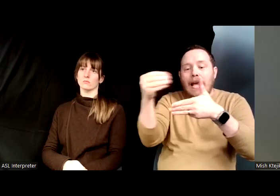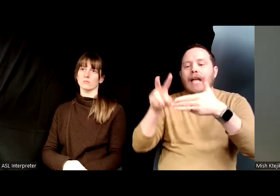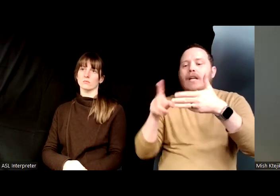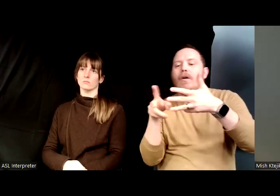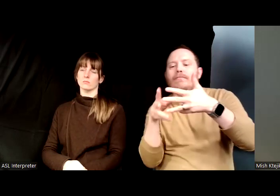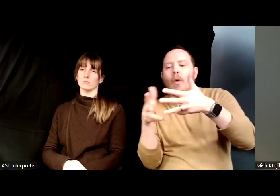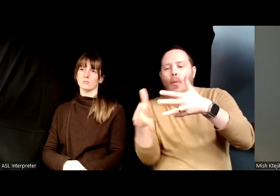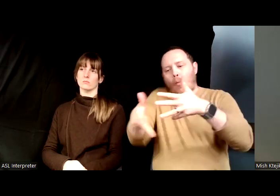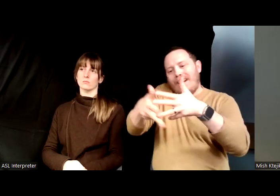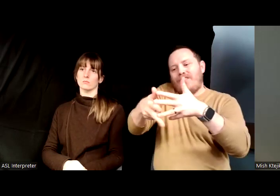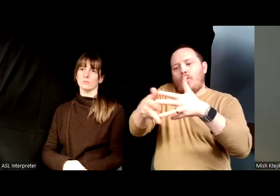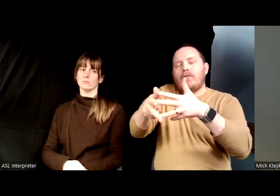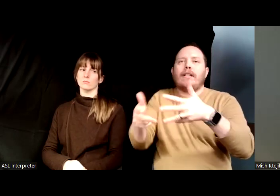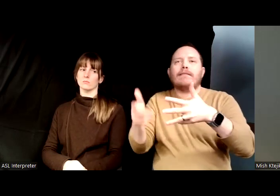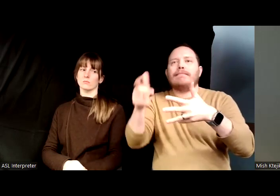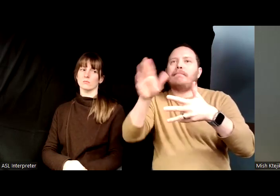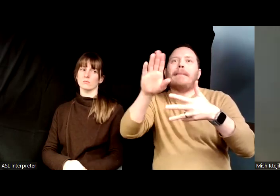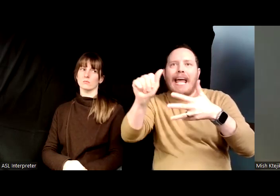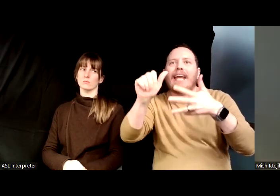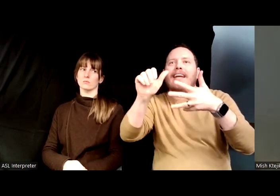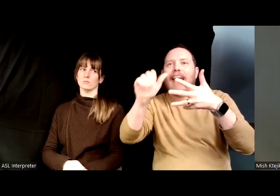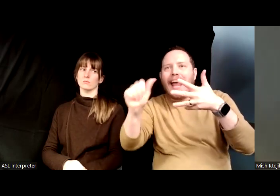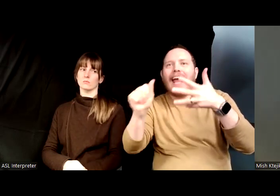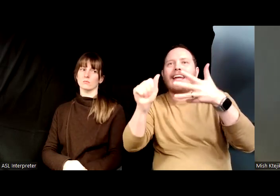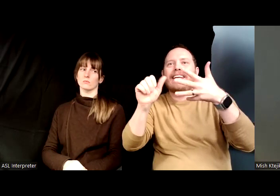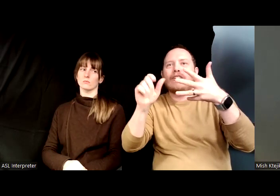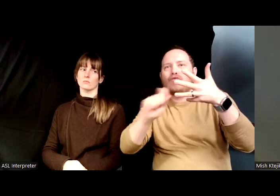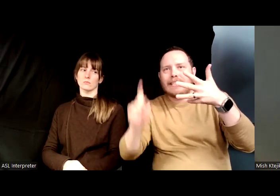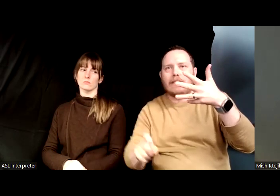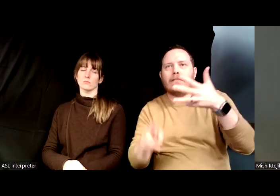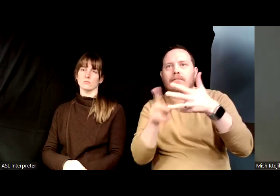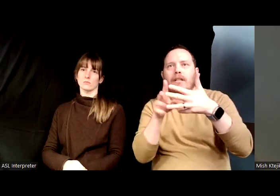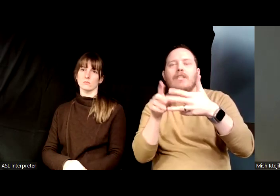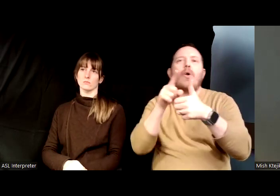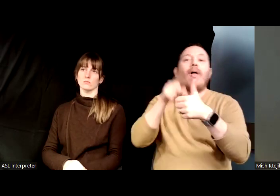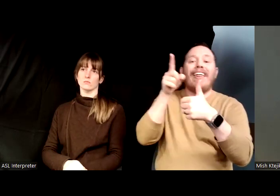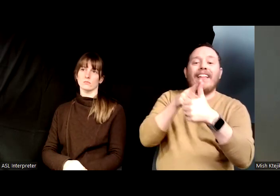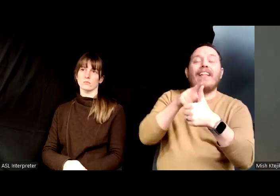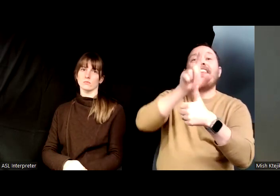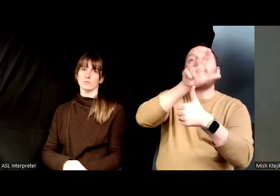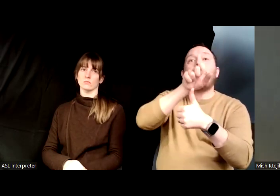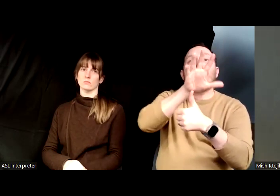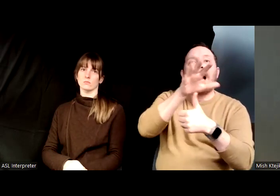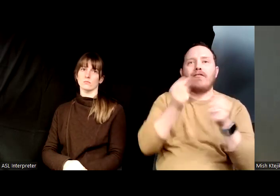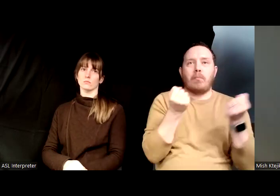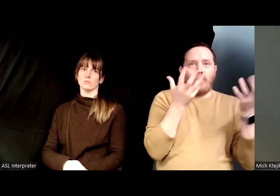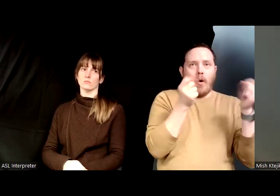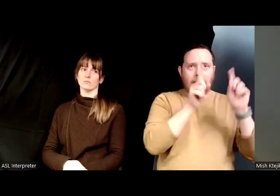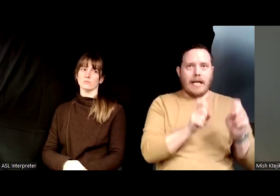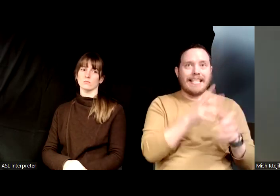EIPA. And one of these 3 things, a BA, an AA, or the written test. So